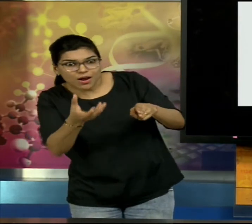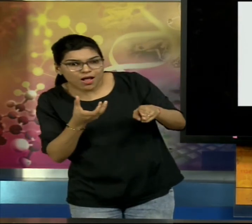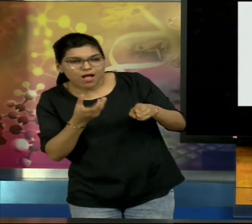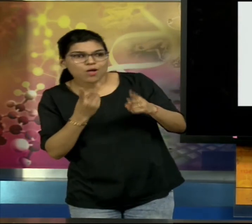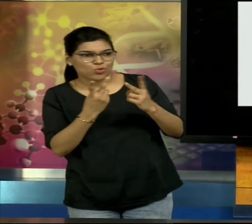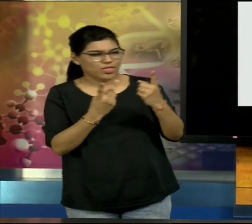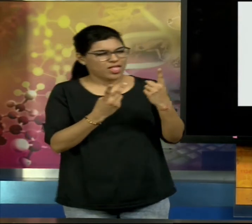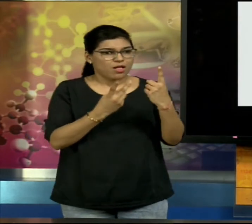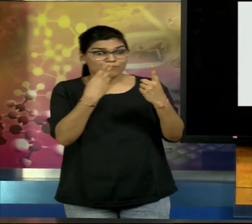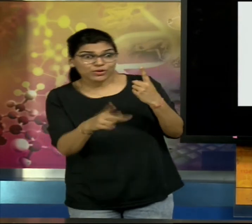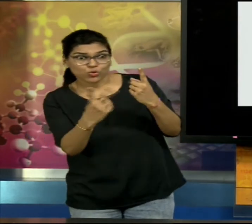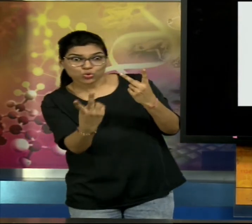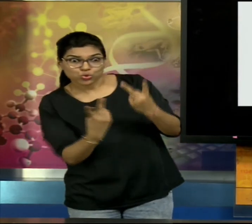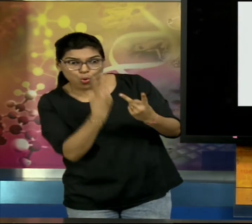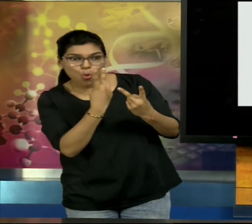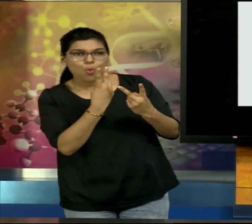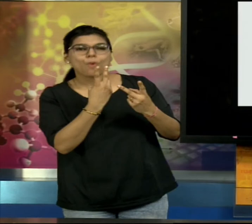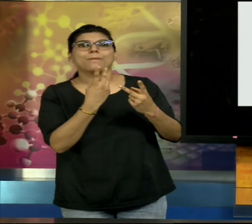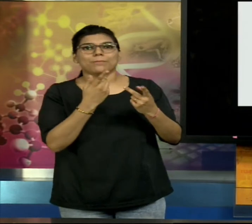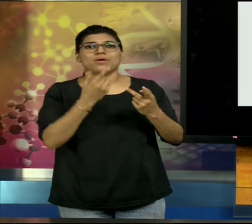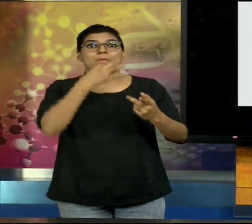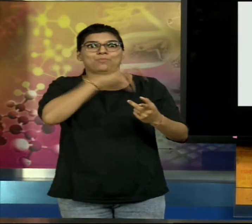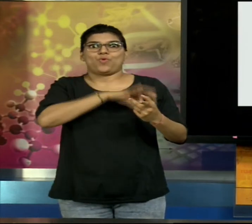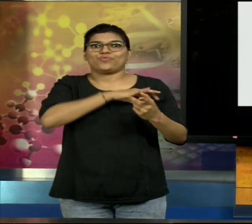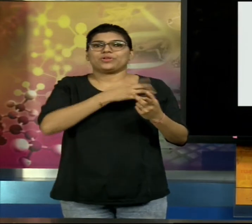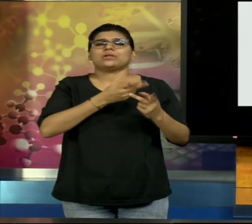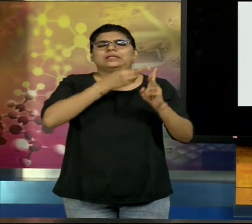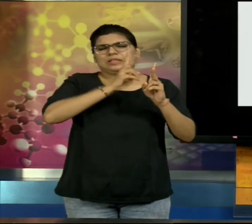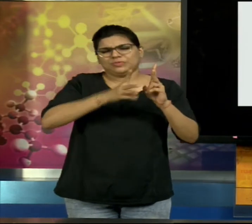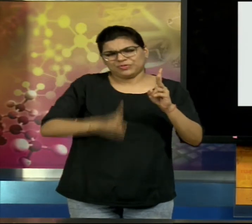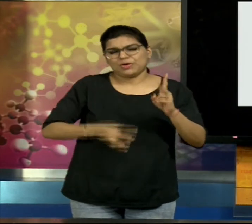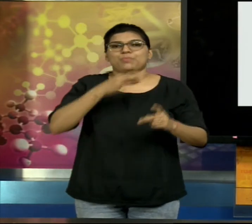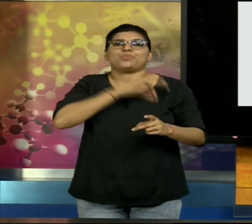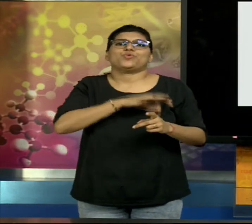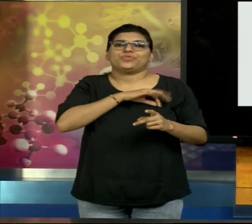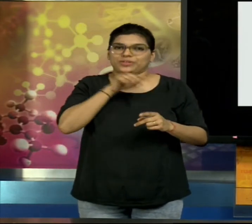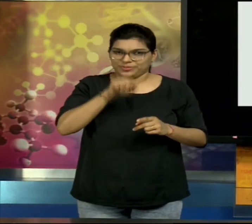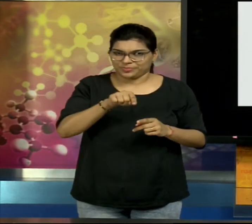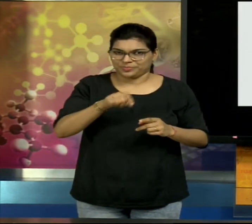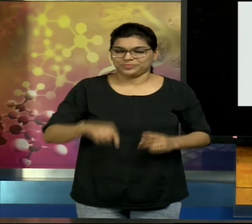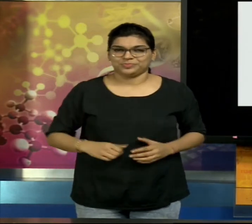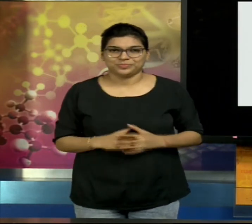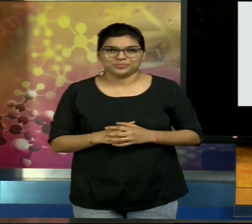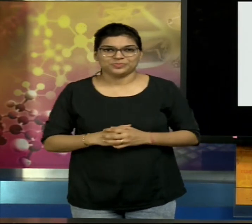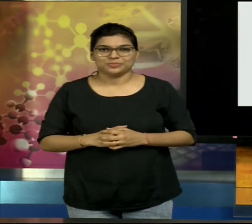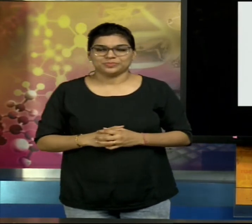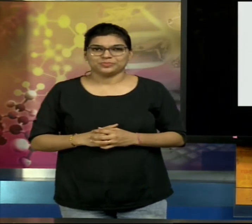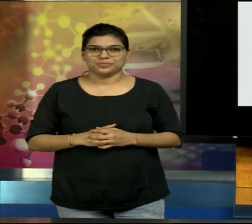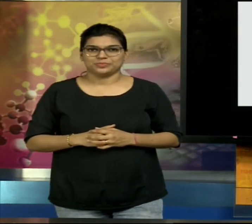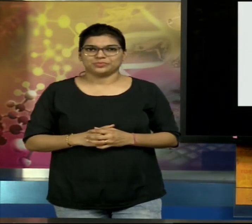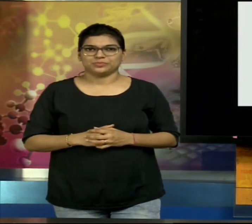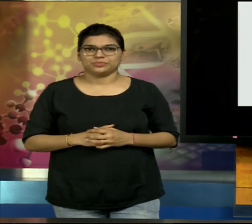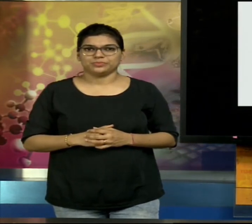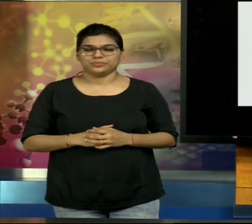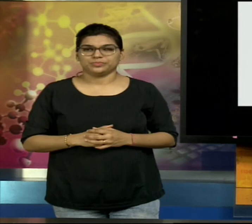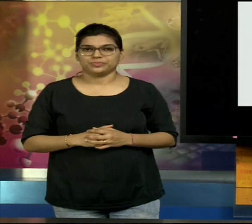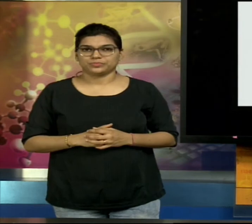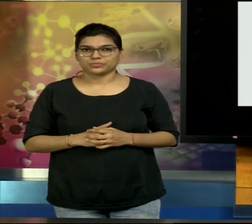then the shopkeeper can explain the benefit that with this you will get something as a supplementary. So the customer is